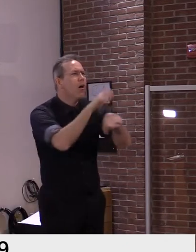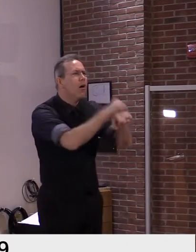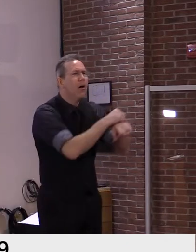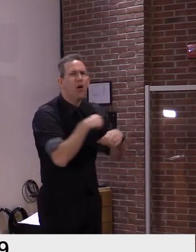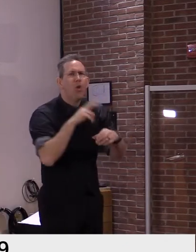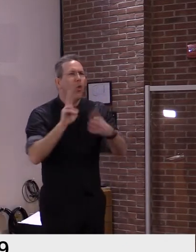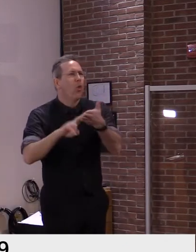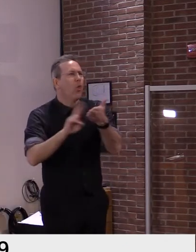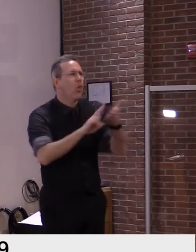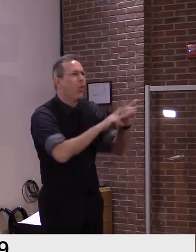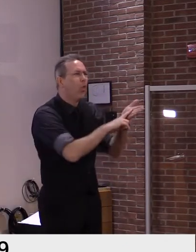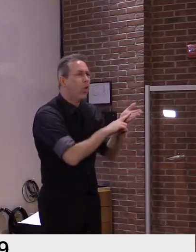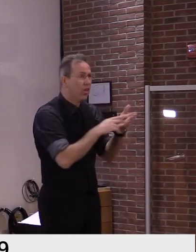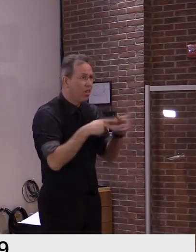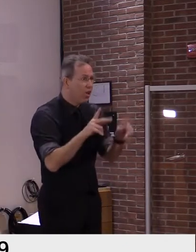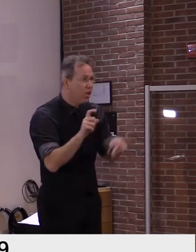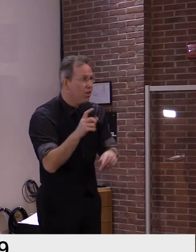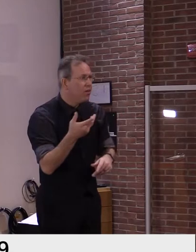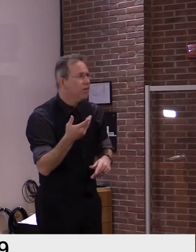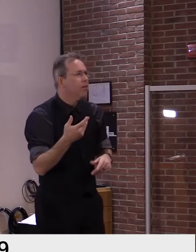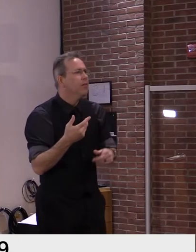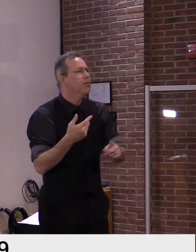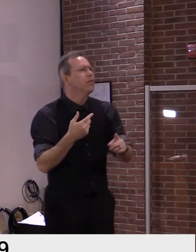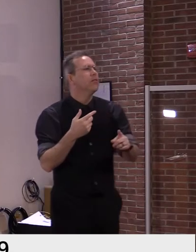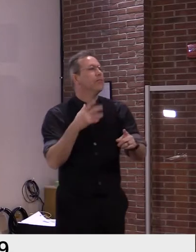confirmation. Secretary Smith.